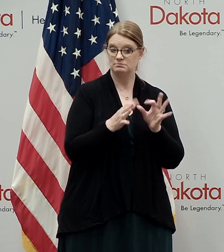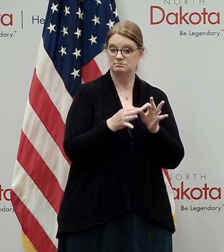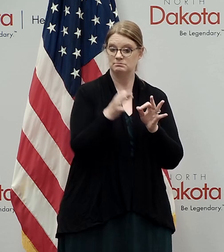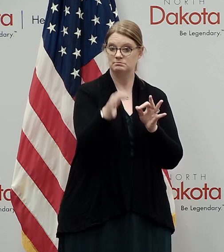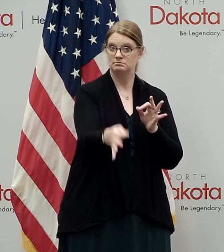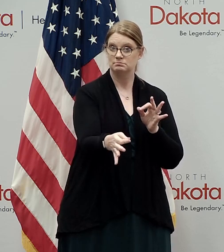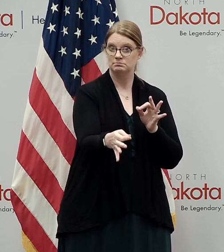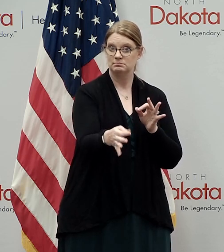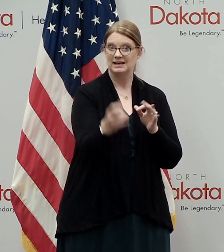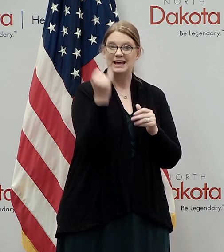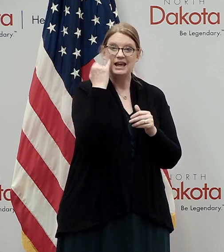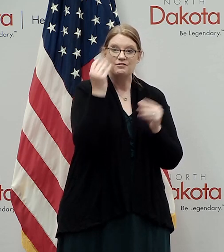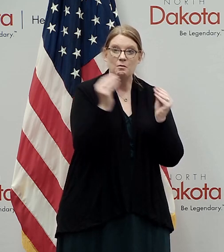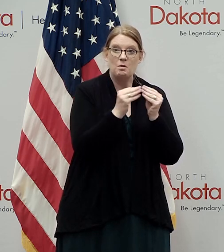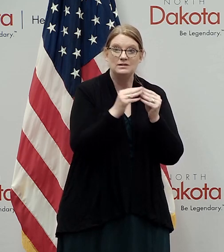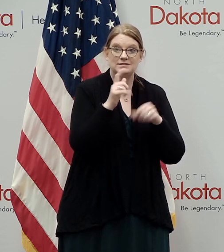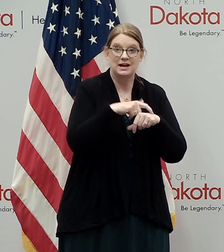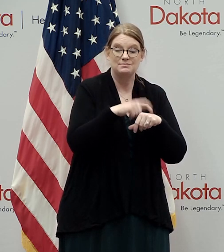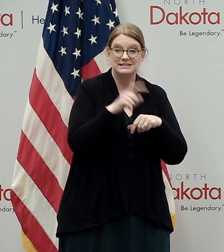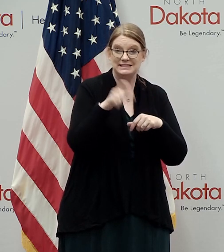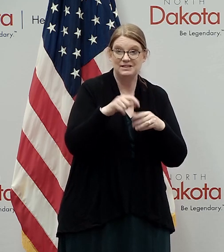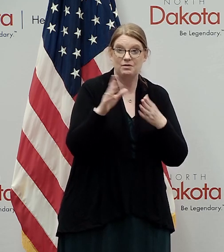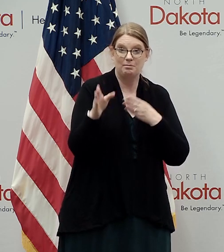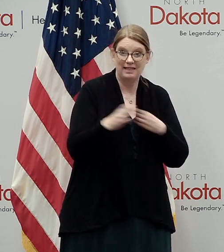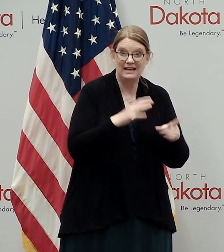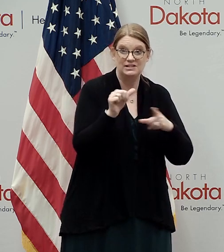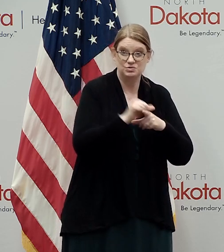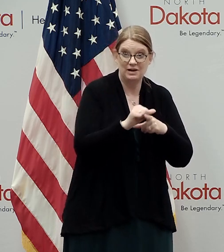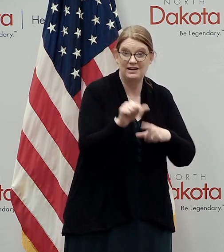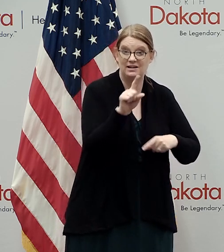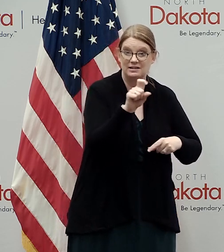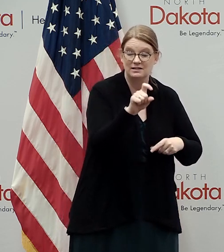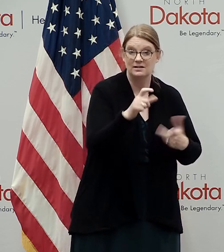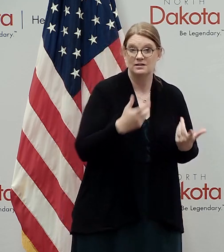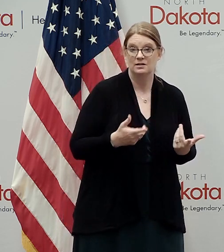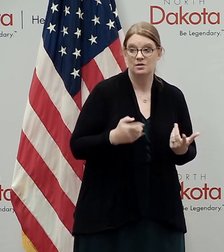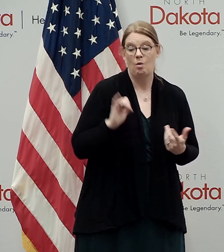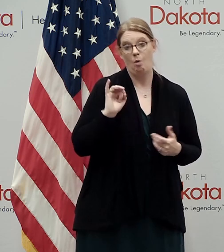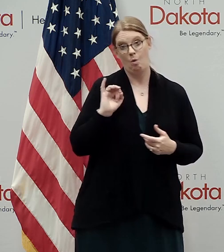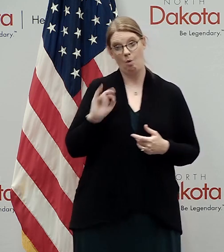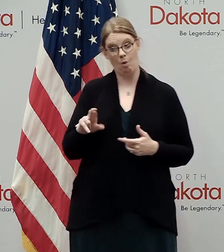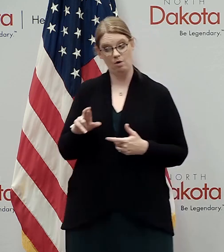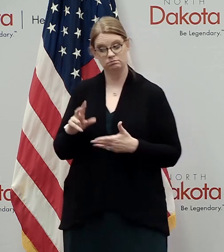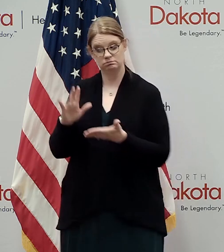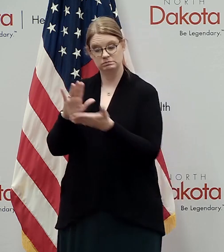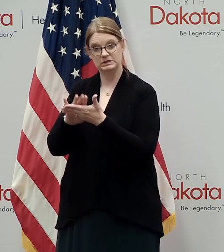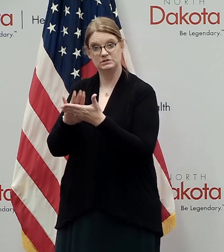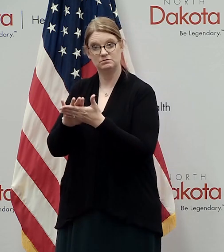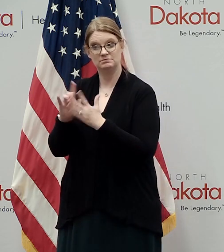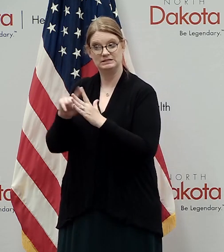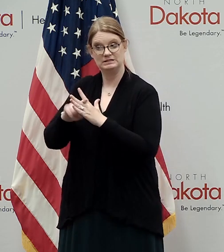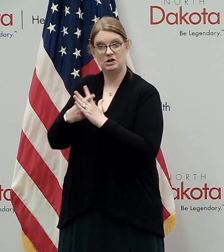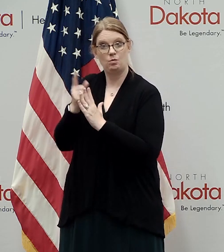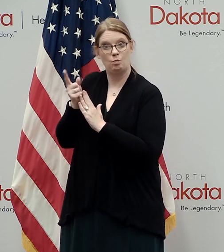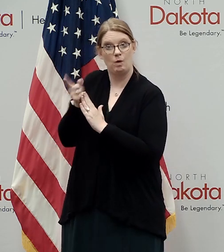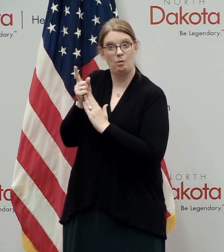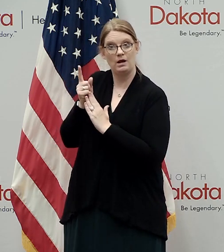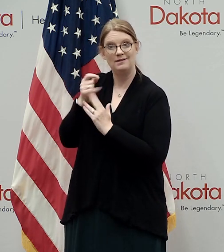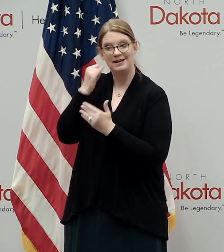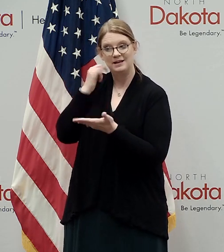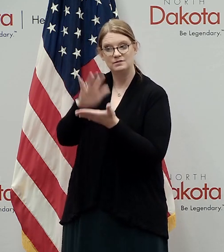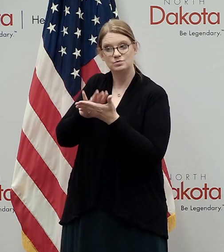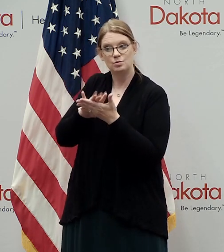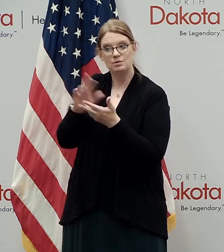if more time is needed for planning and training? Or conversely, can schools start earlier if schools